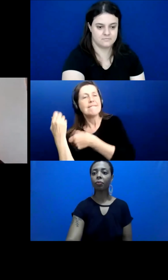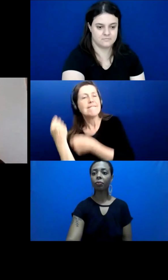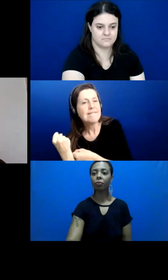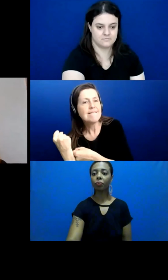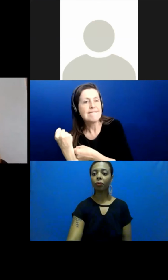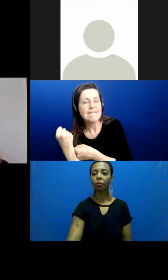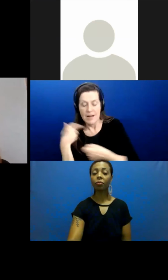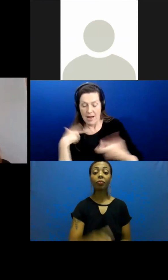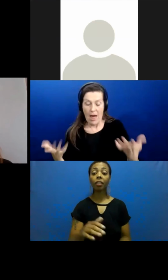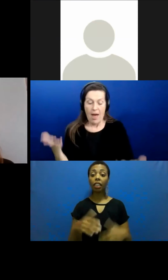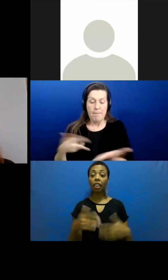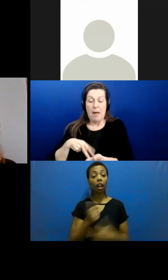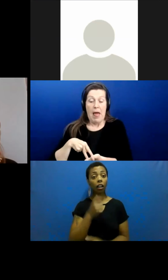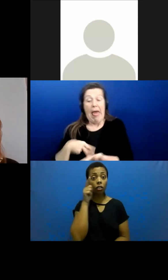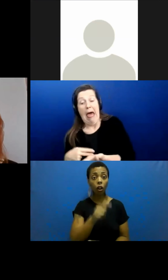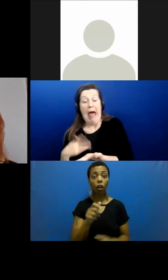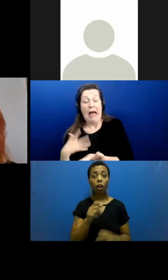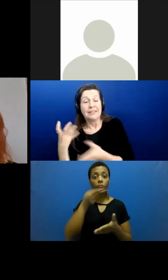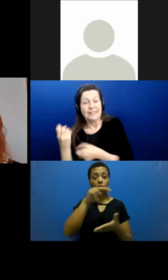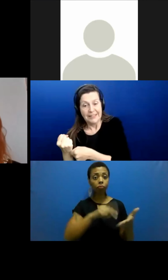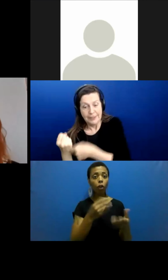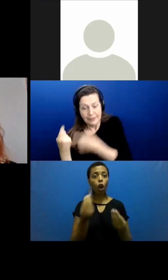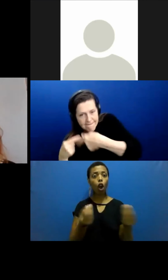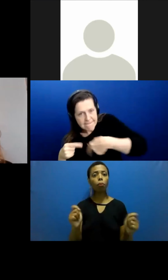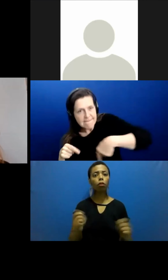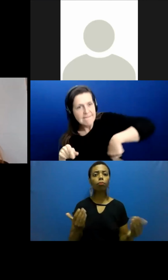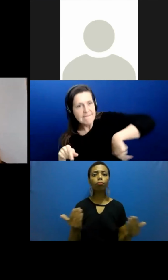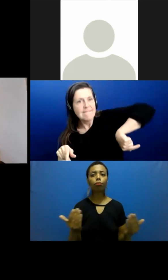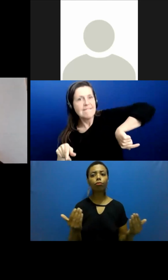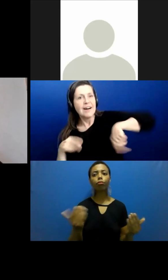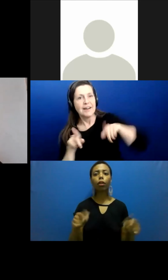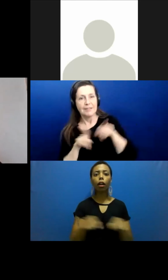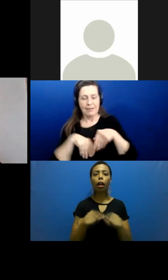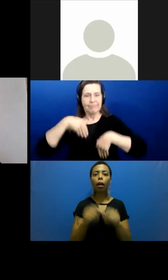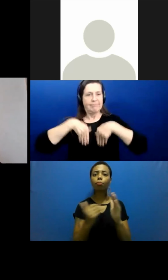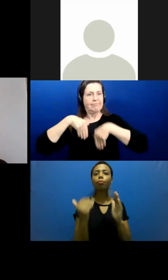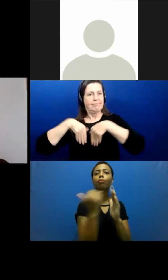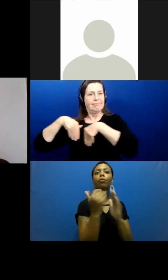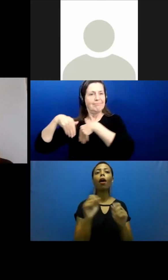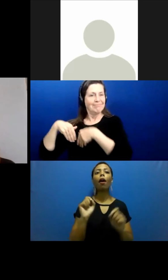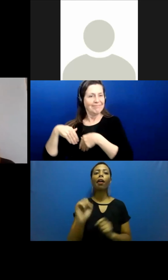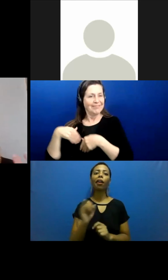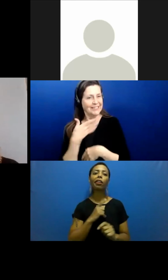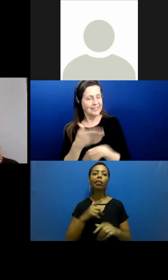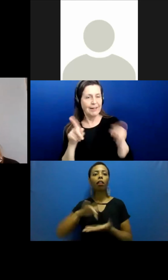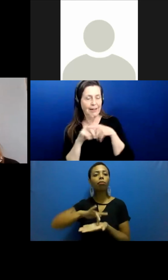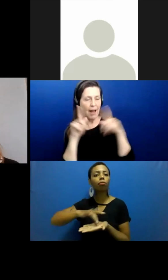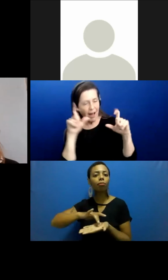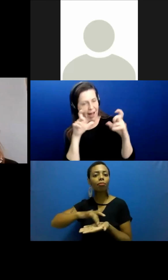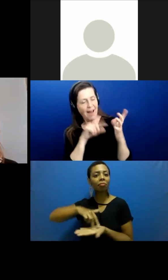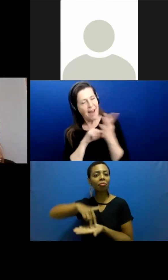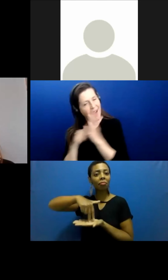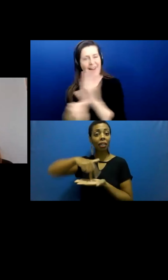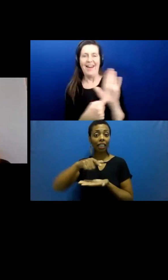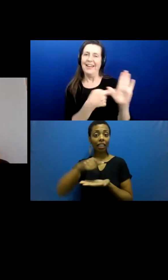for balance, and she is holding her leg out quite elegantly as if she's in a ballet pose. And this is a snapshot of a